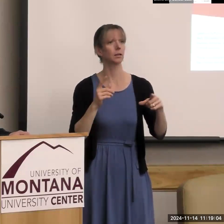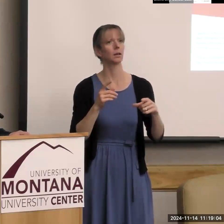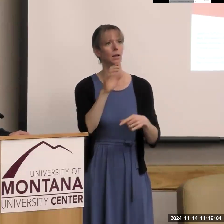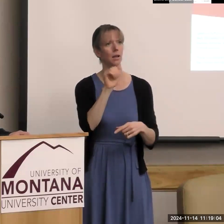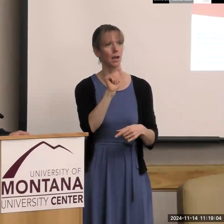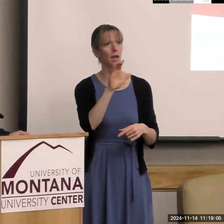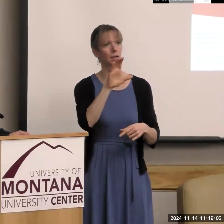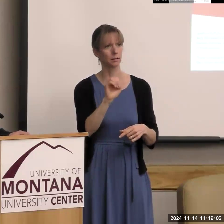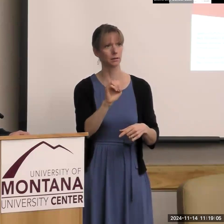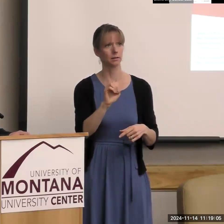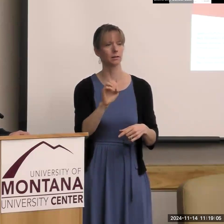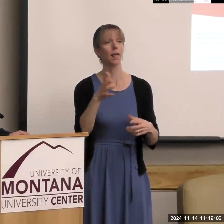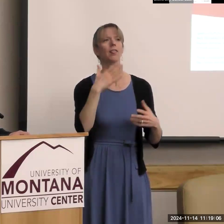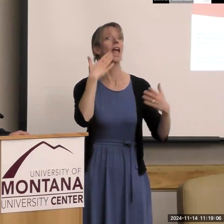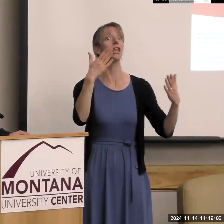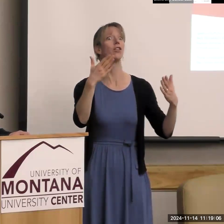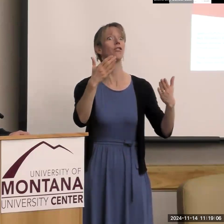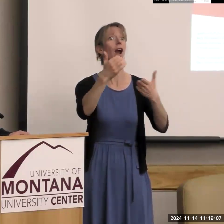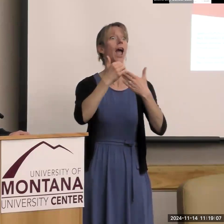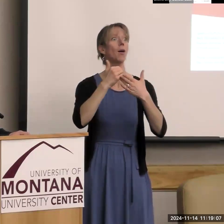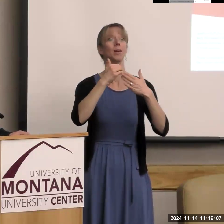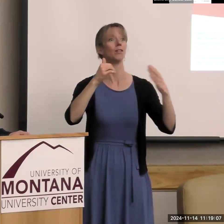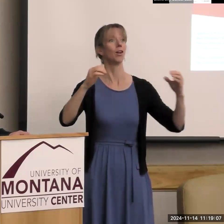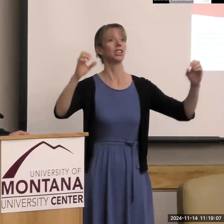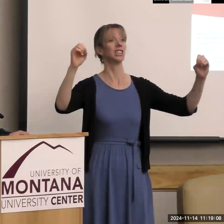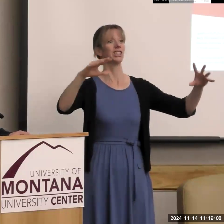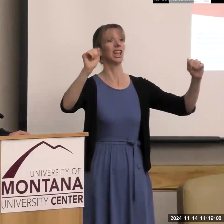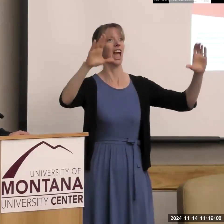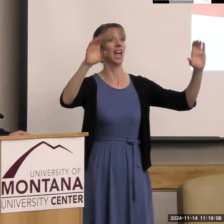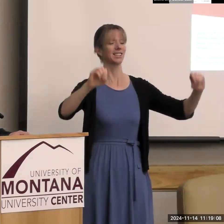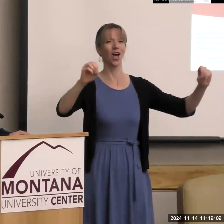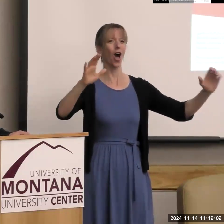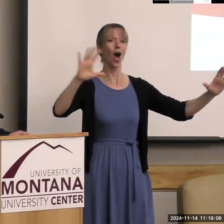around, thank you for the chorus.